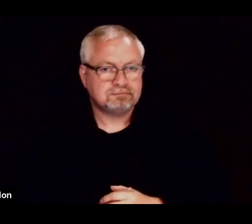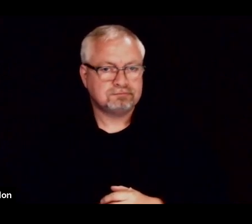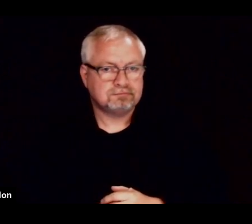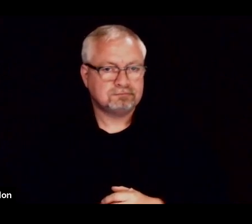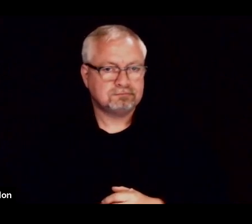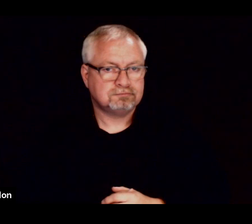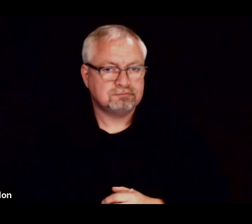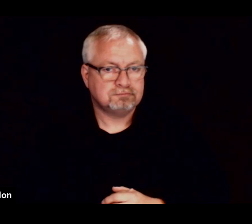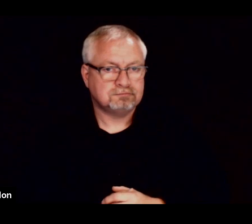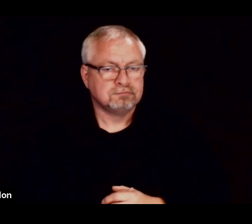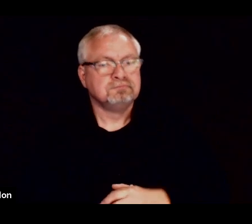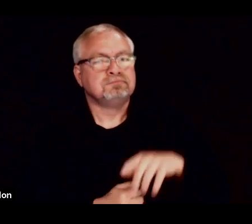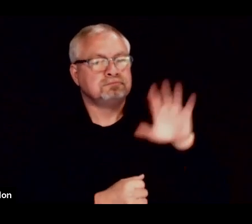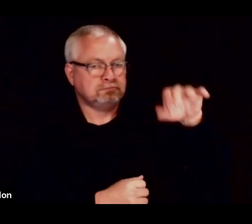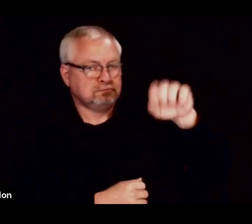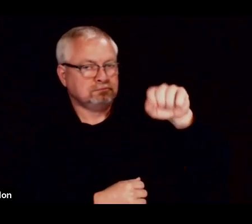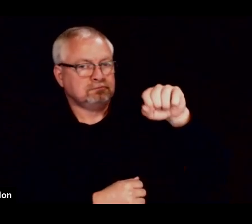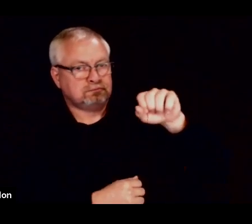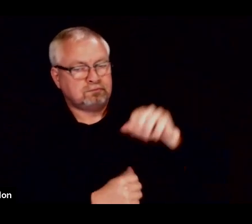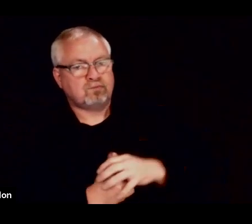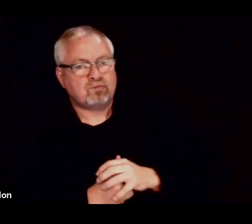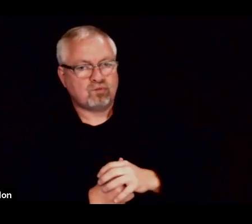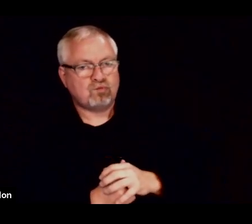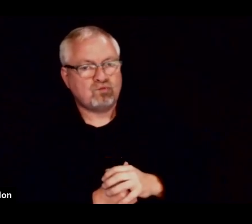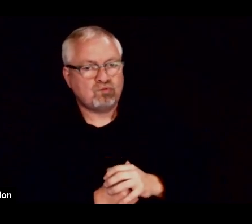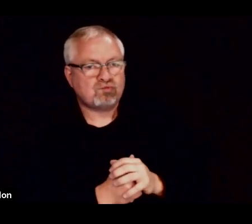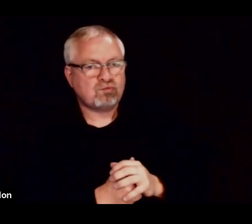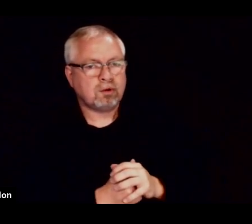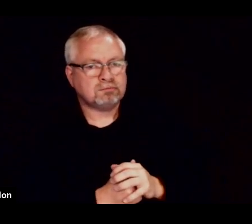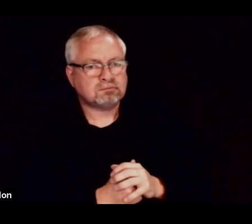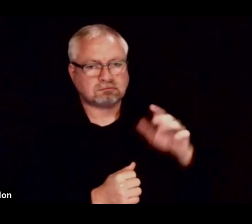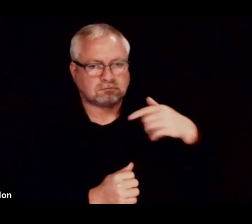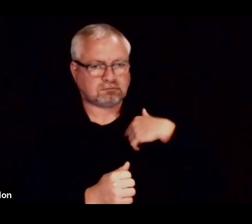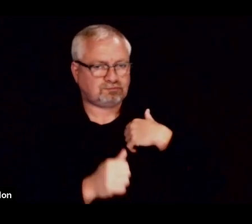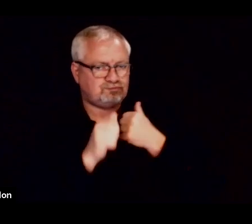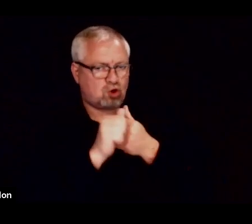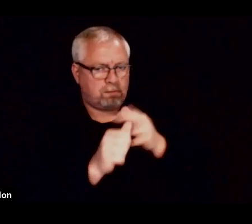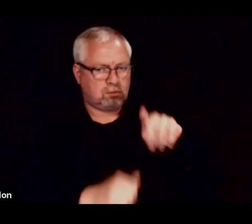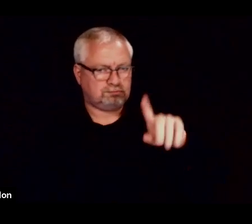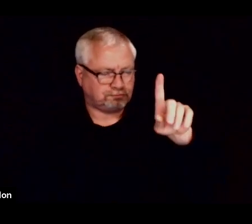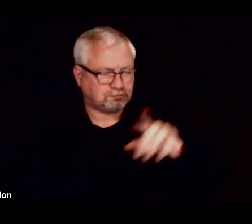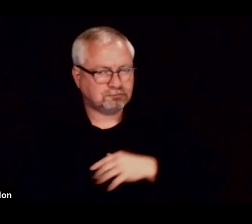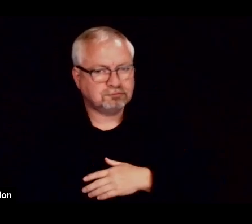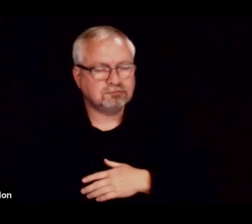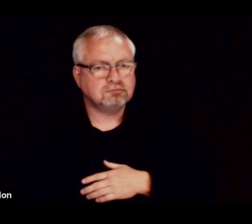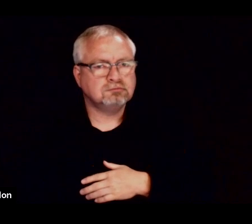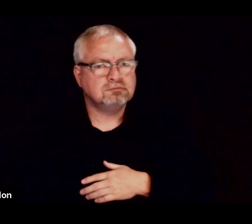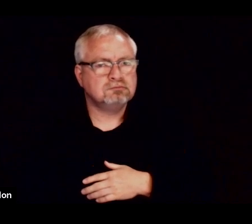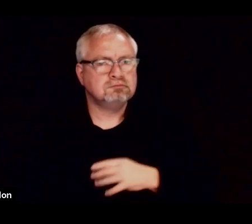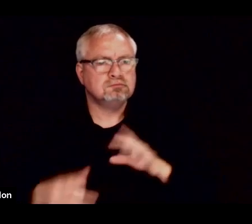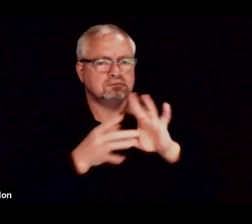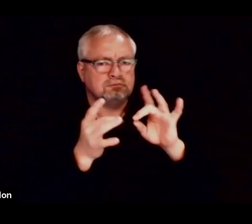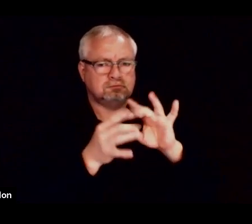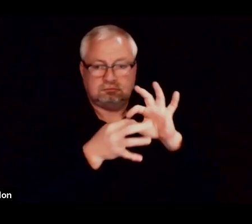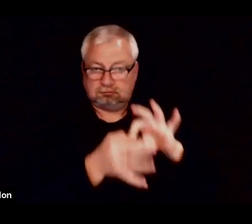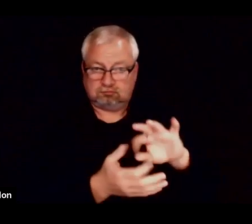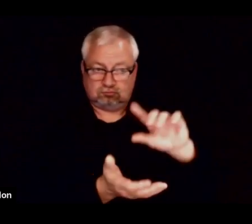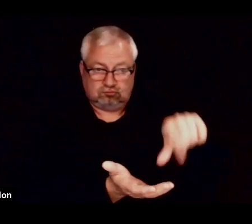Yes, I kind of wanted to follow up, first of all, on the comment about the graduation ceremony. Was that